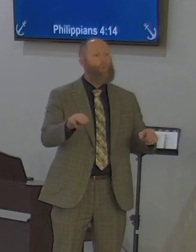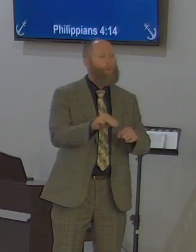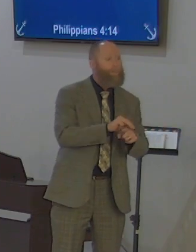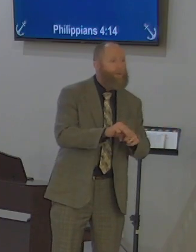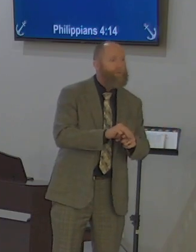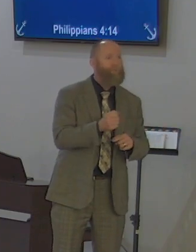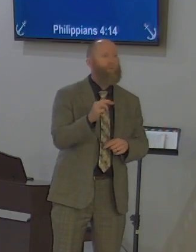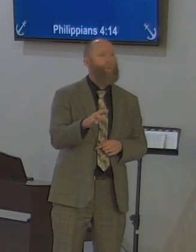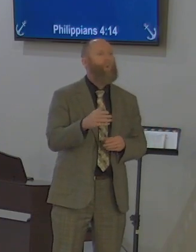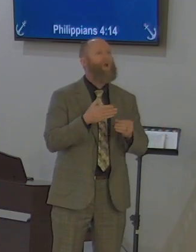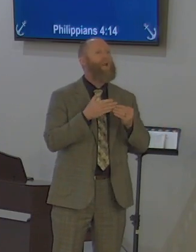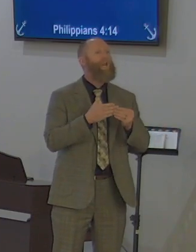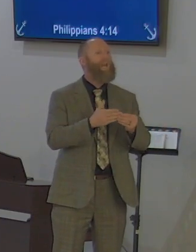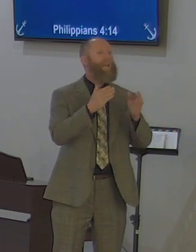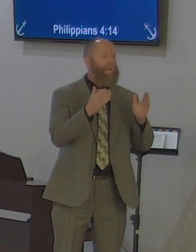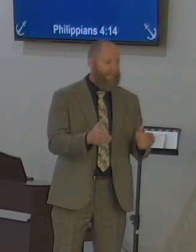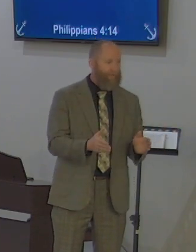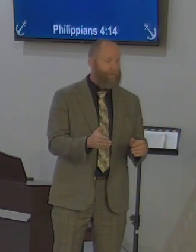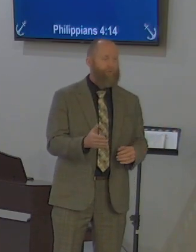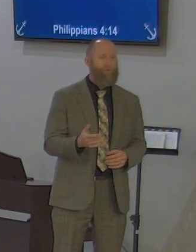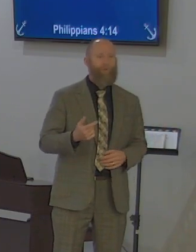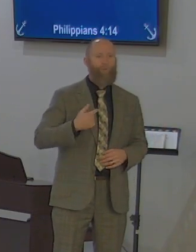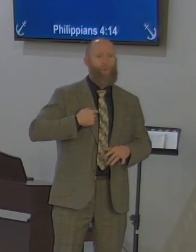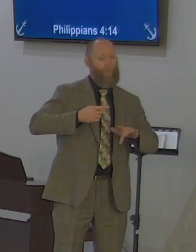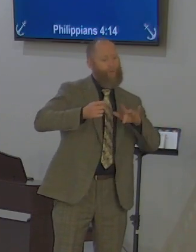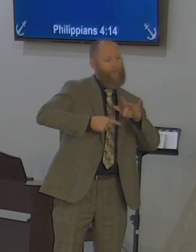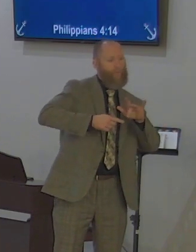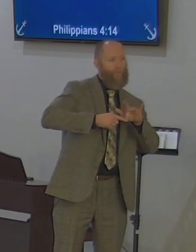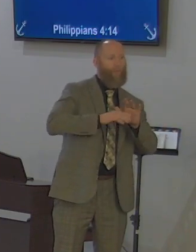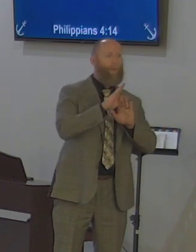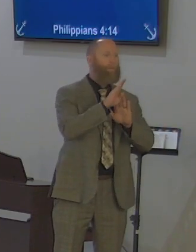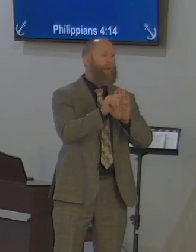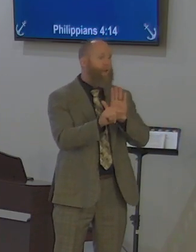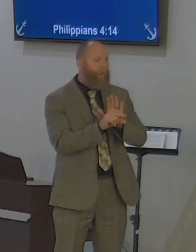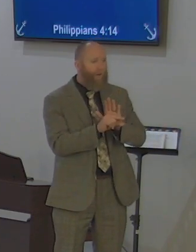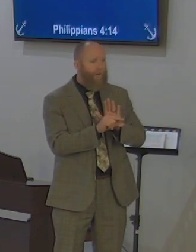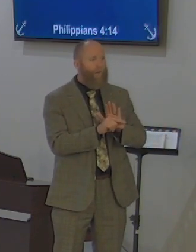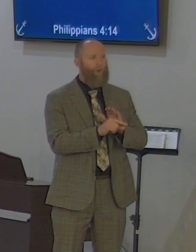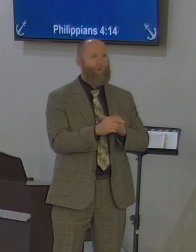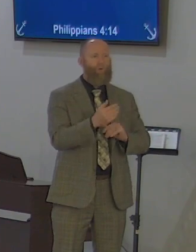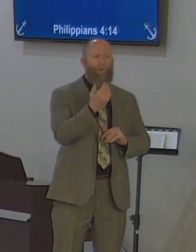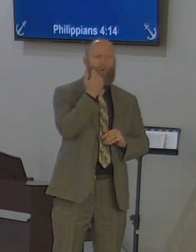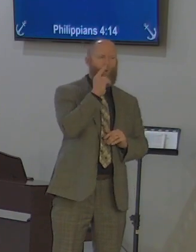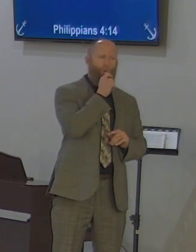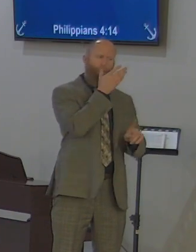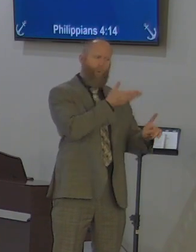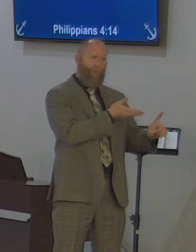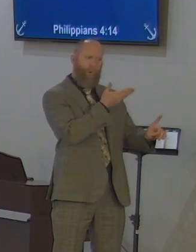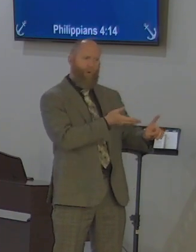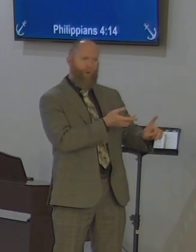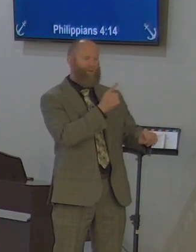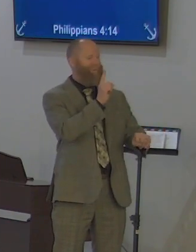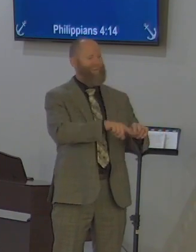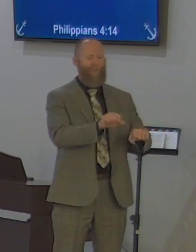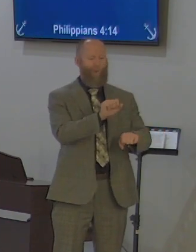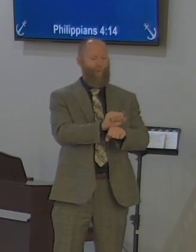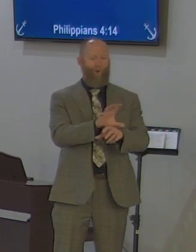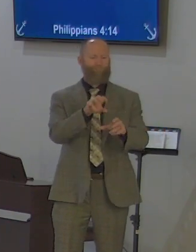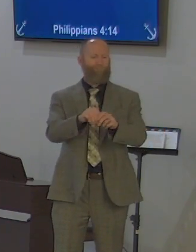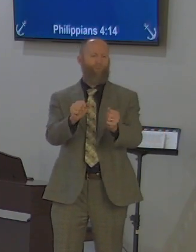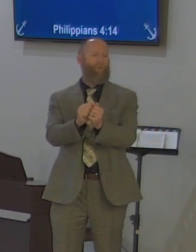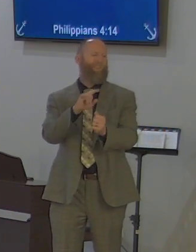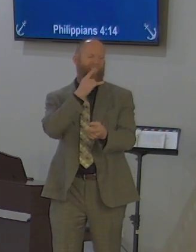trained you, haven't done a background check on you, you're not working with our kids, okay? If we don't know where you